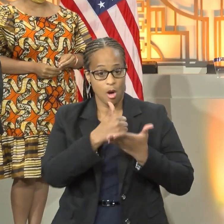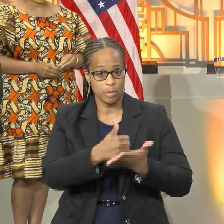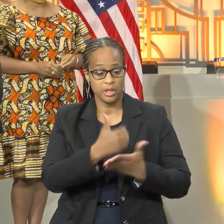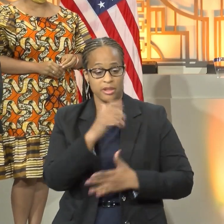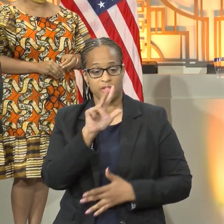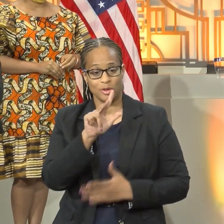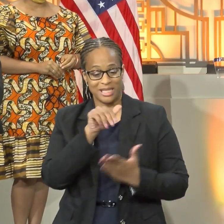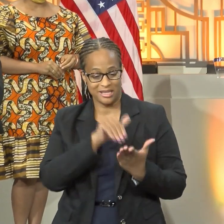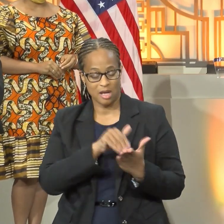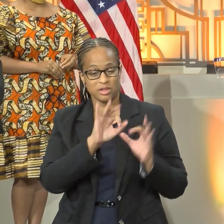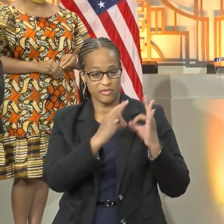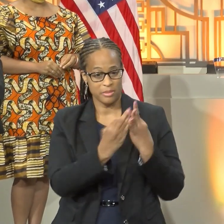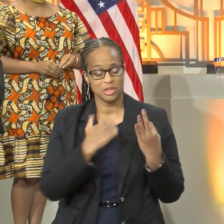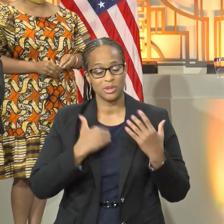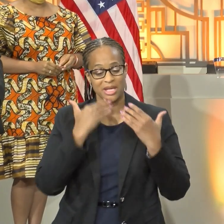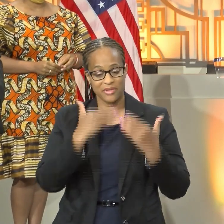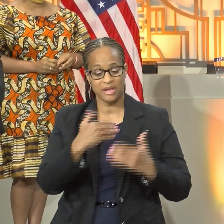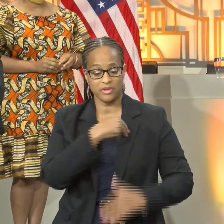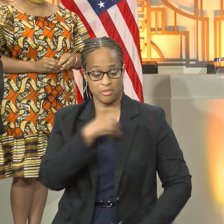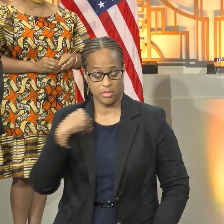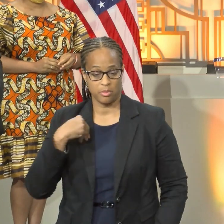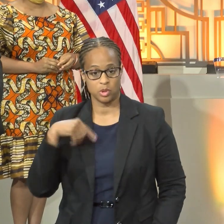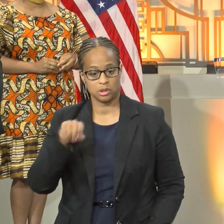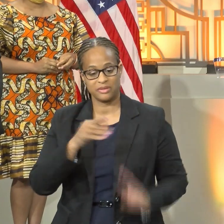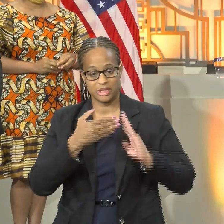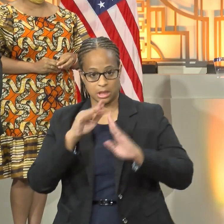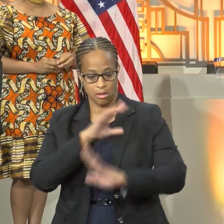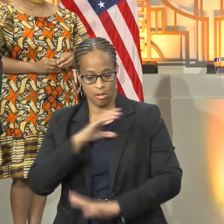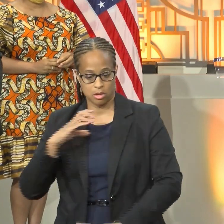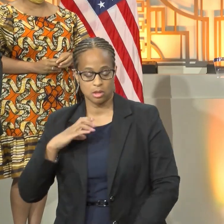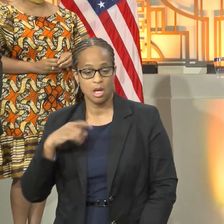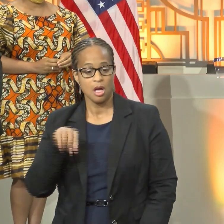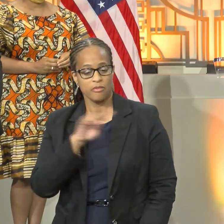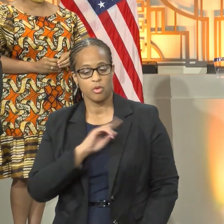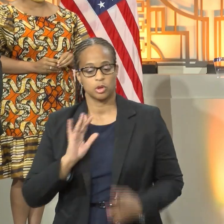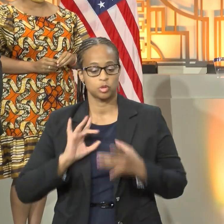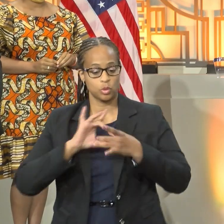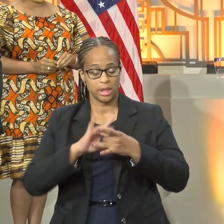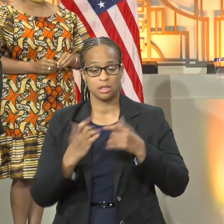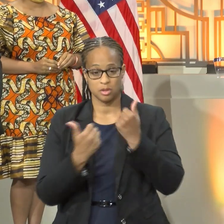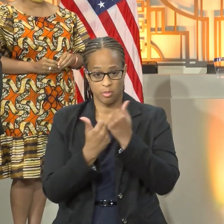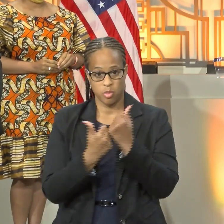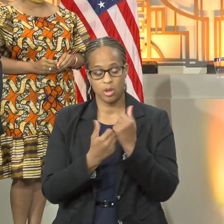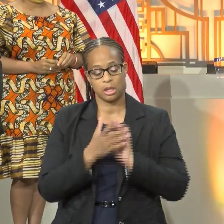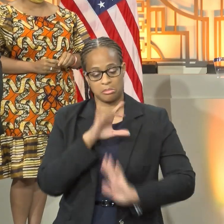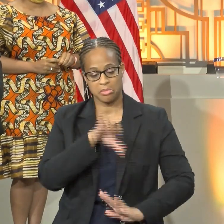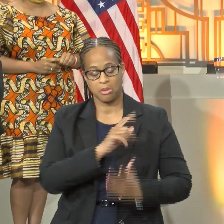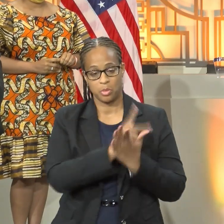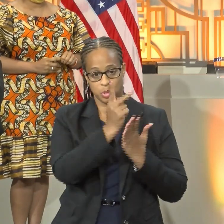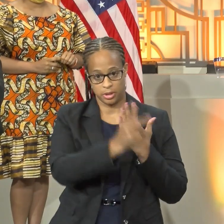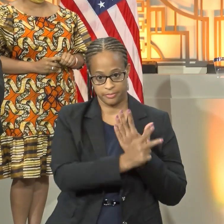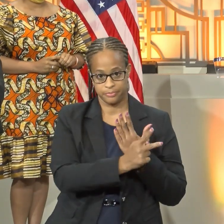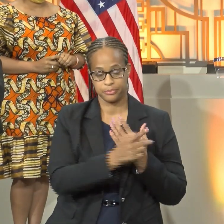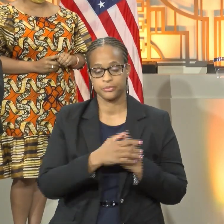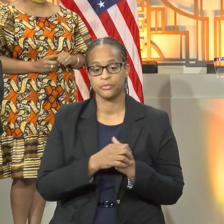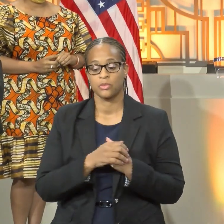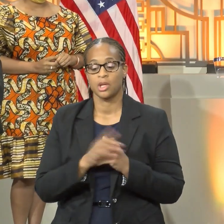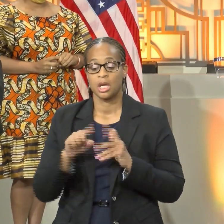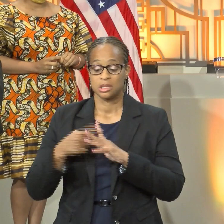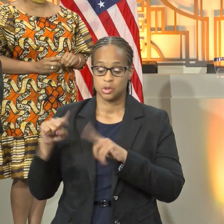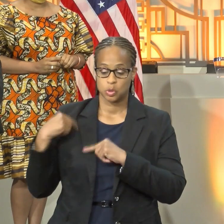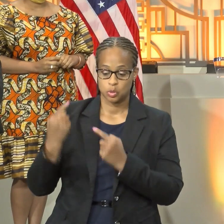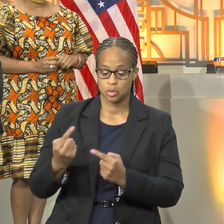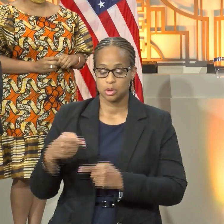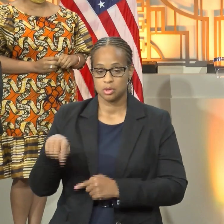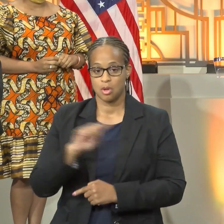families. And I want to thank the members of City Council for joining in and supporting that effort. Since the start of the